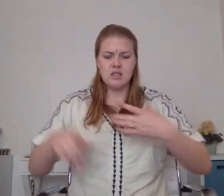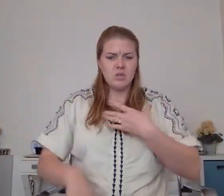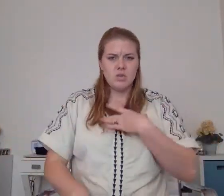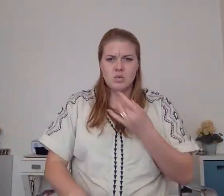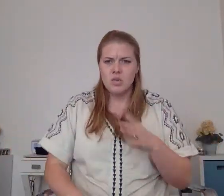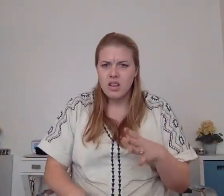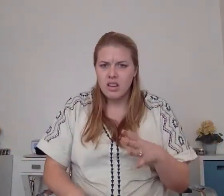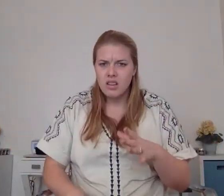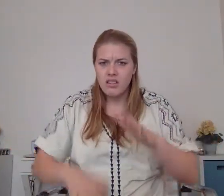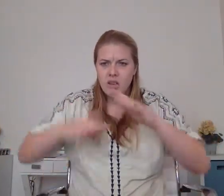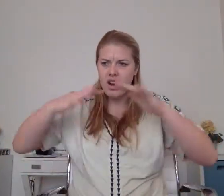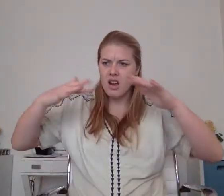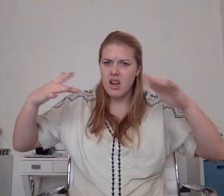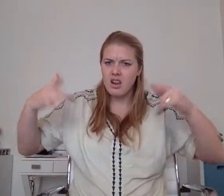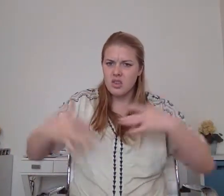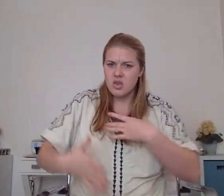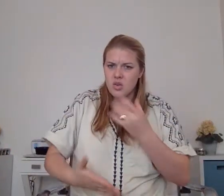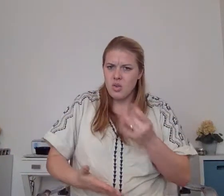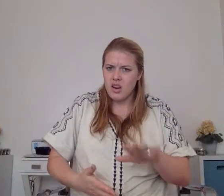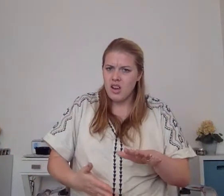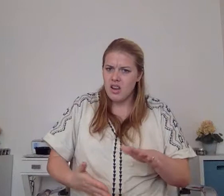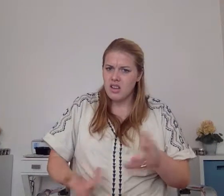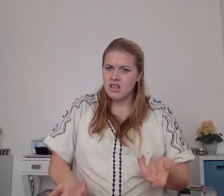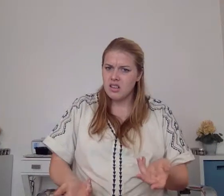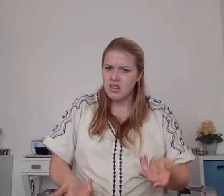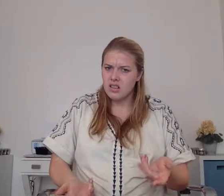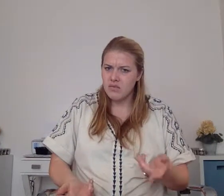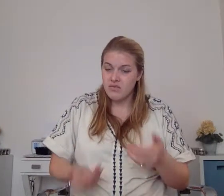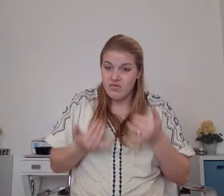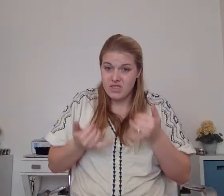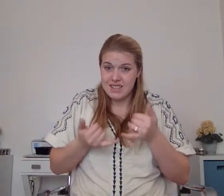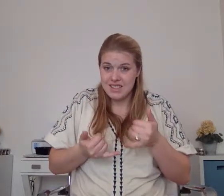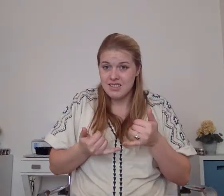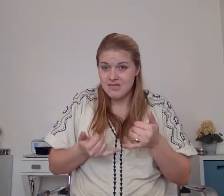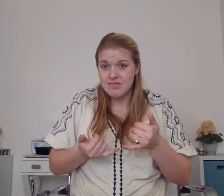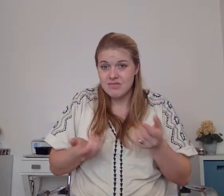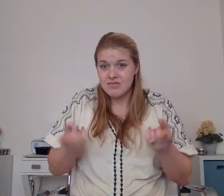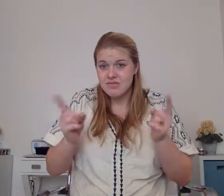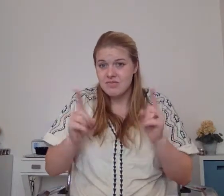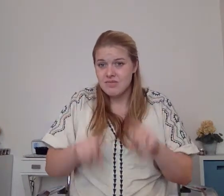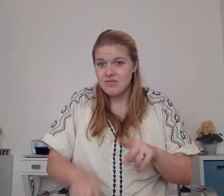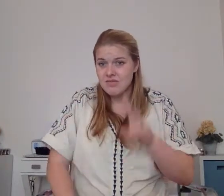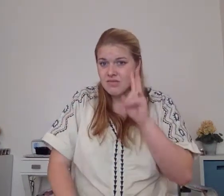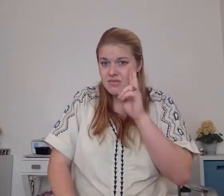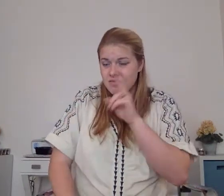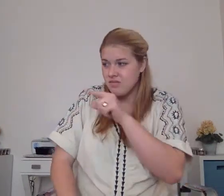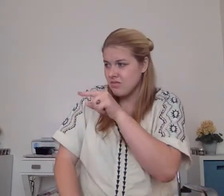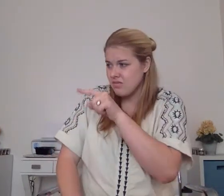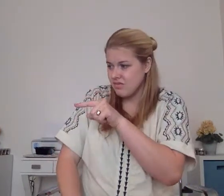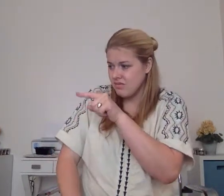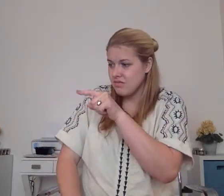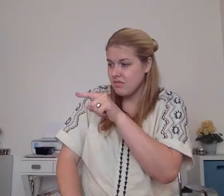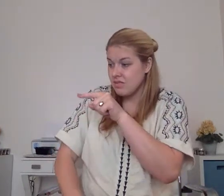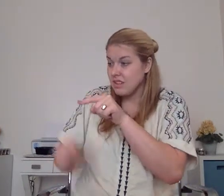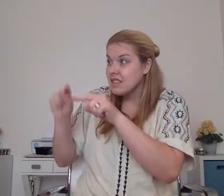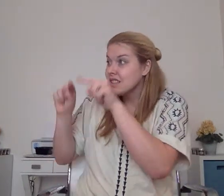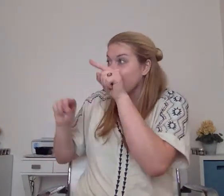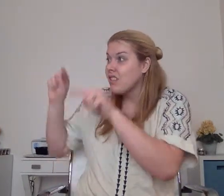the mark of our times, of the age we're living in? Because wherever I look, I see nuances withering away.